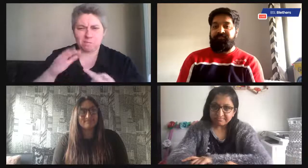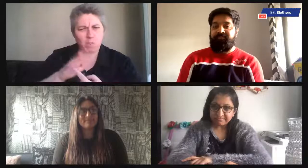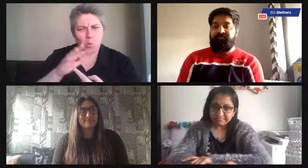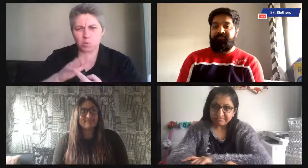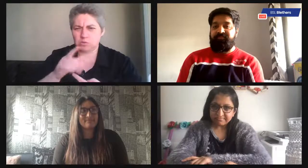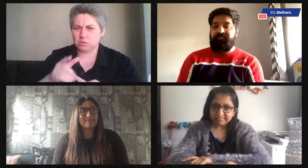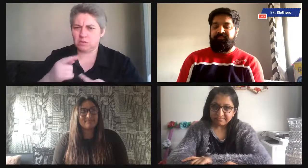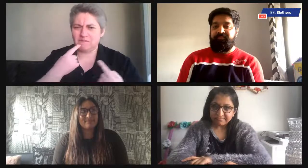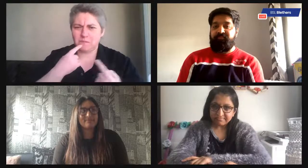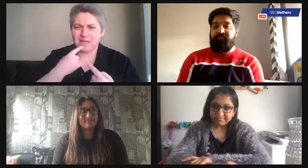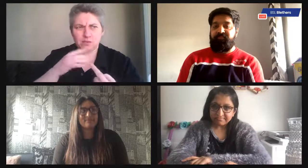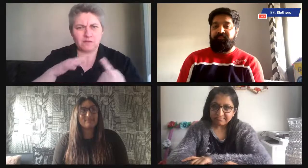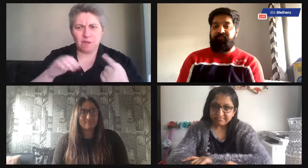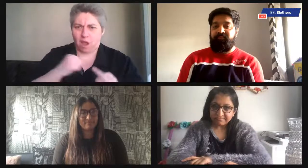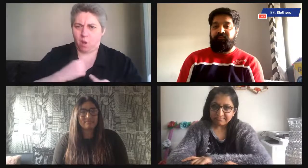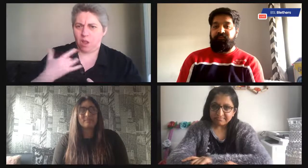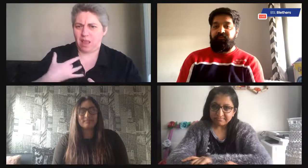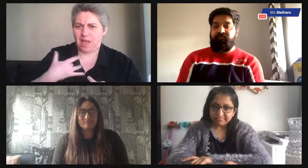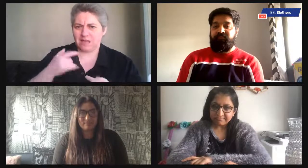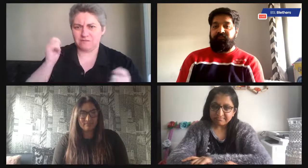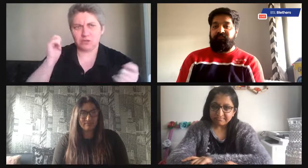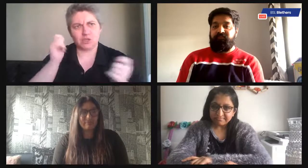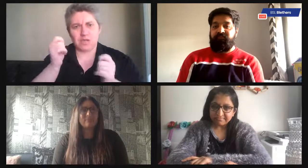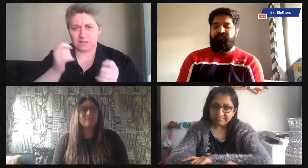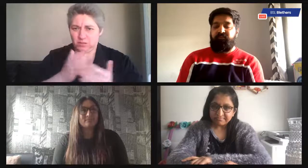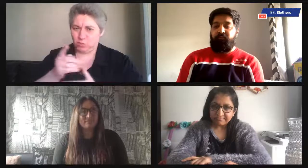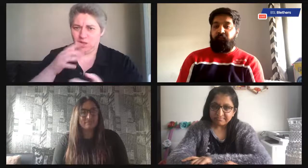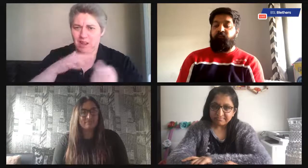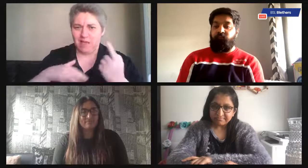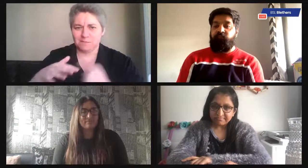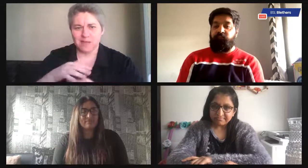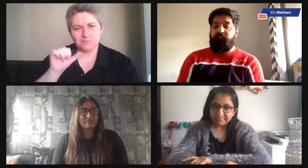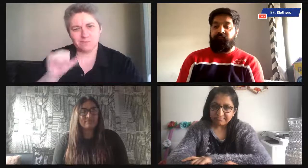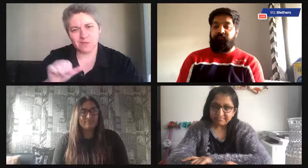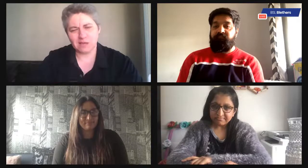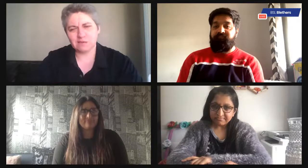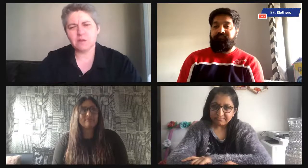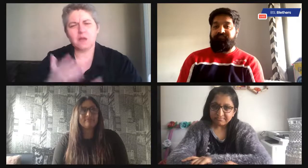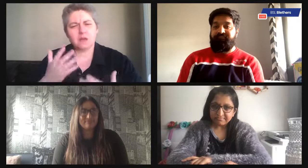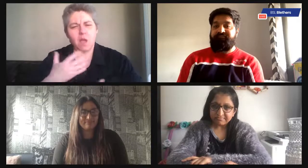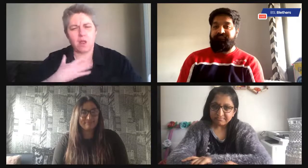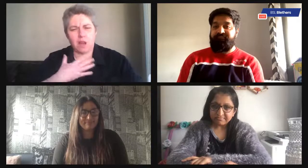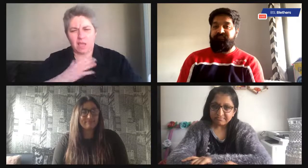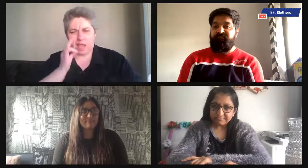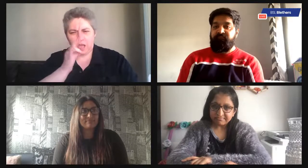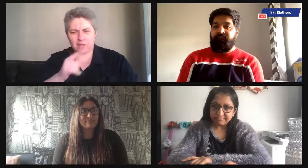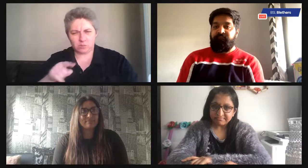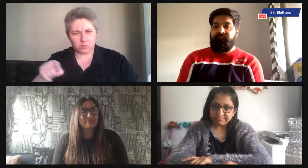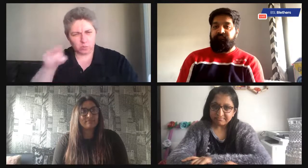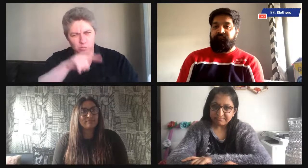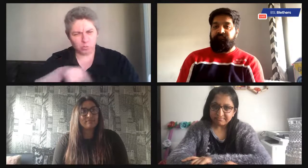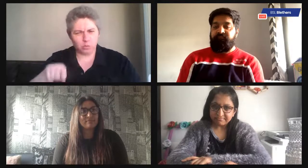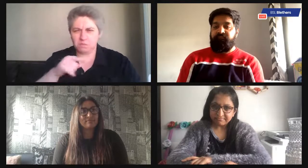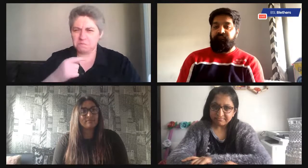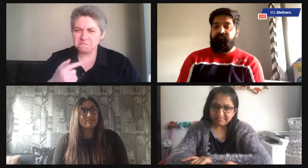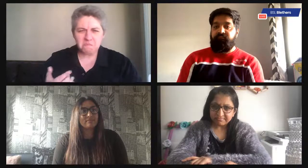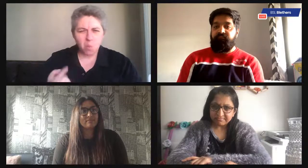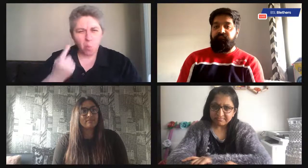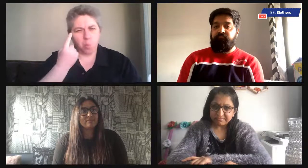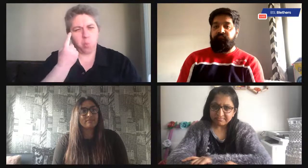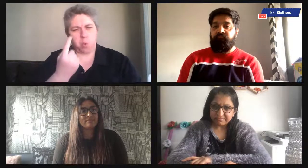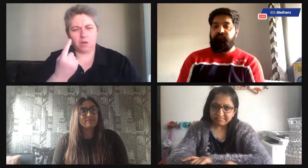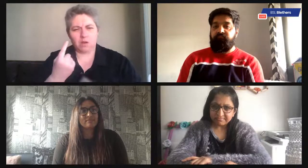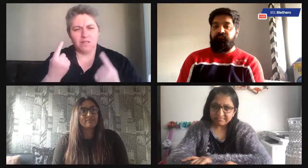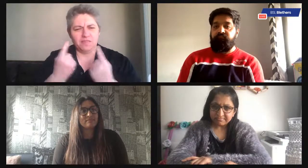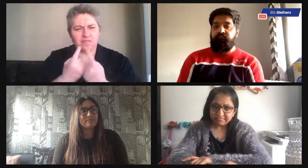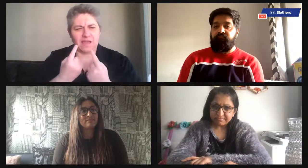been doing, it's just been amazing. We're so proud of everybody, and how you've been able to adapt to people's